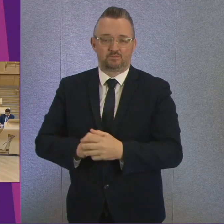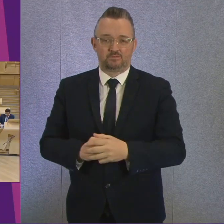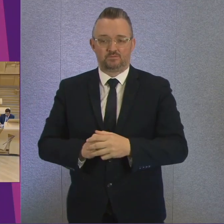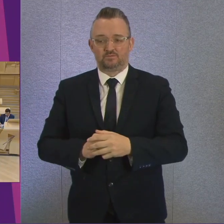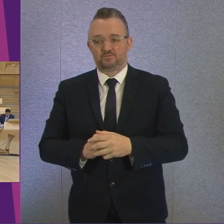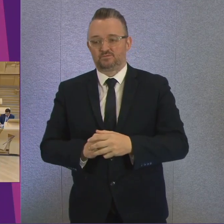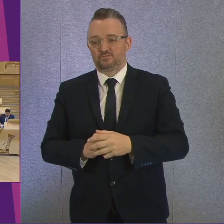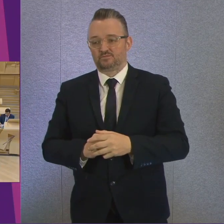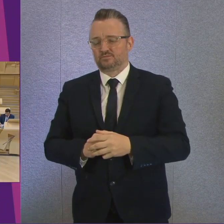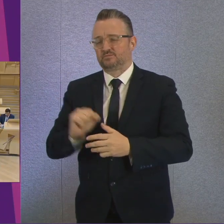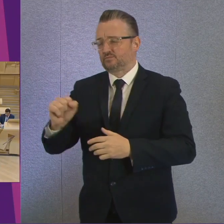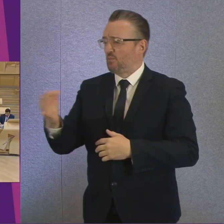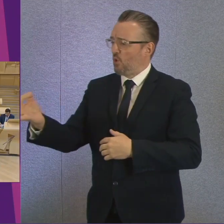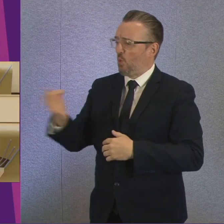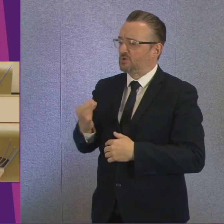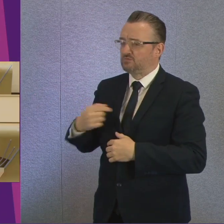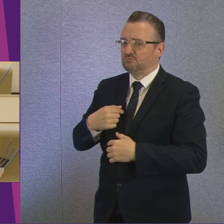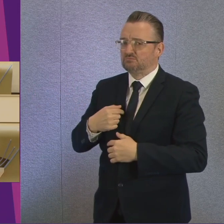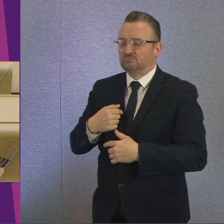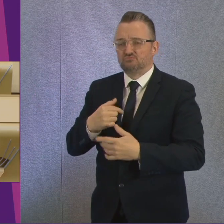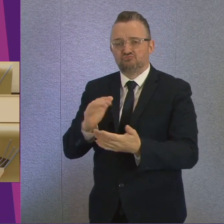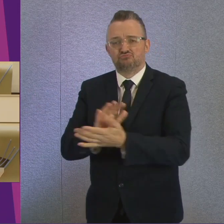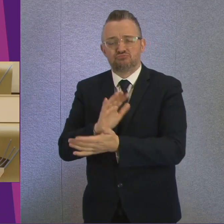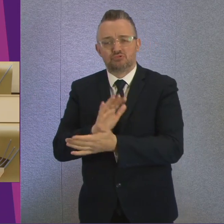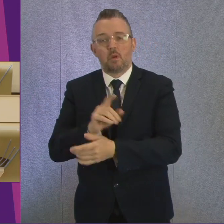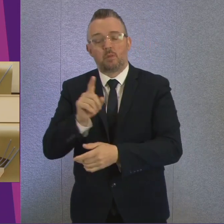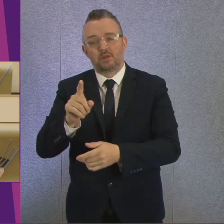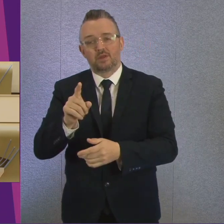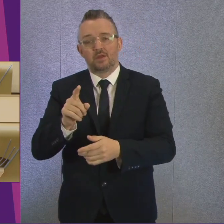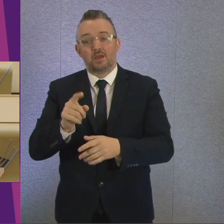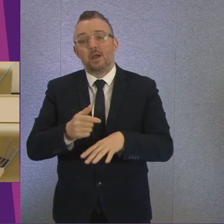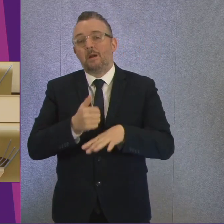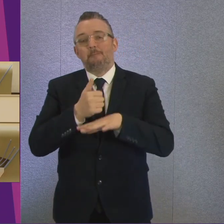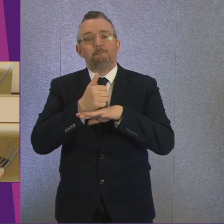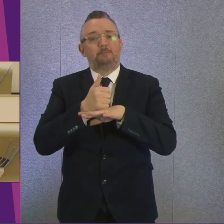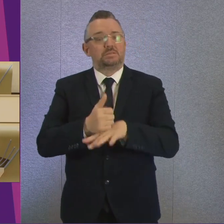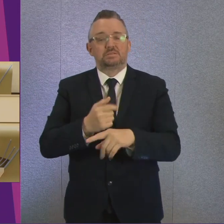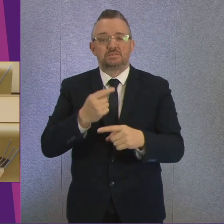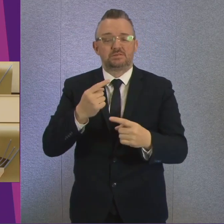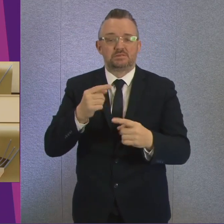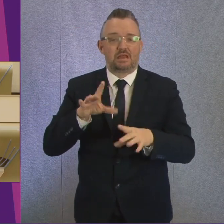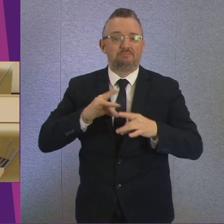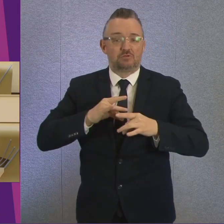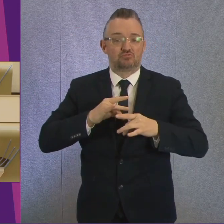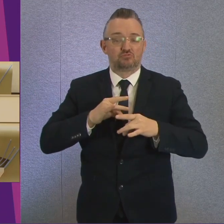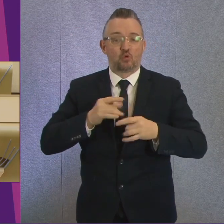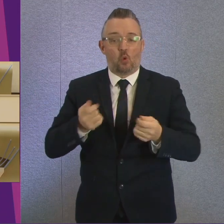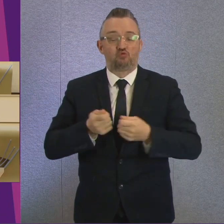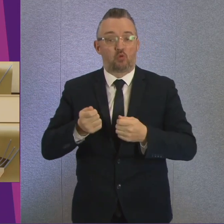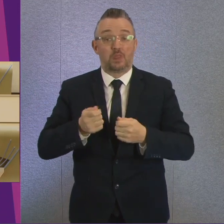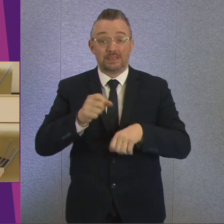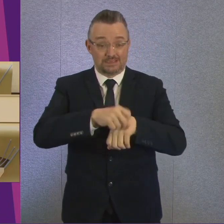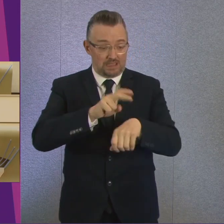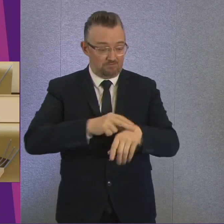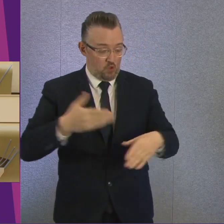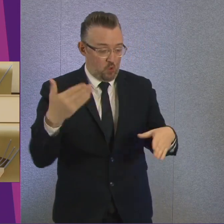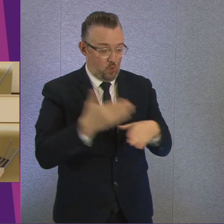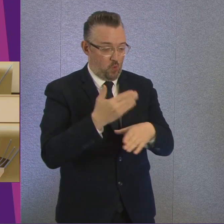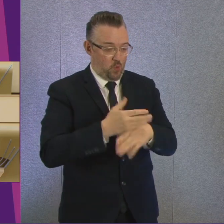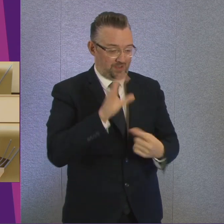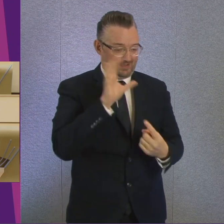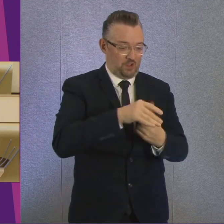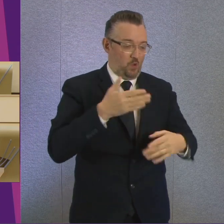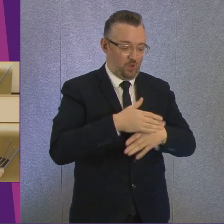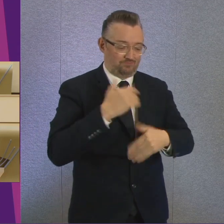Mr Doris for that question. In terms of basic infection prevention and control, staff should not be moving from one